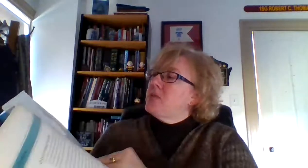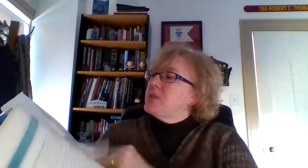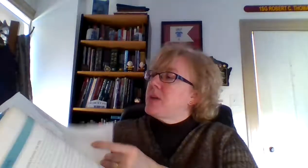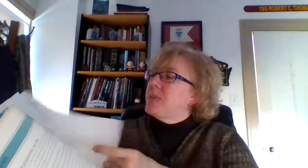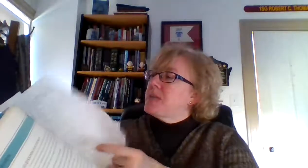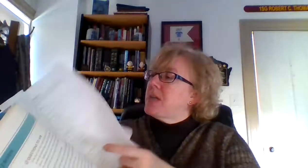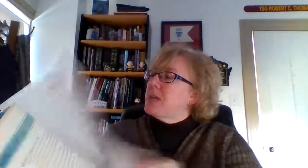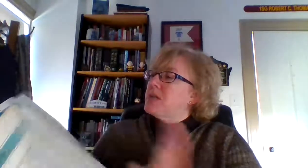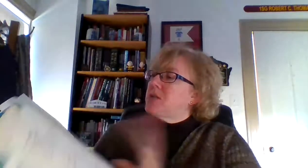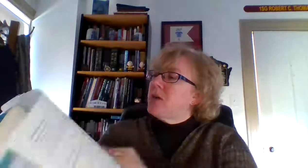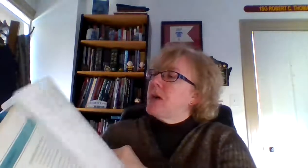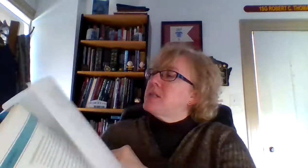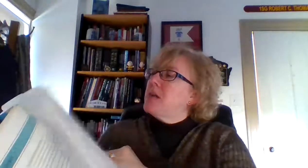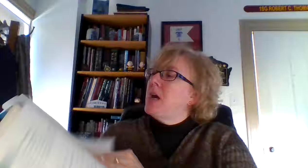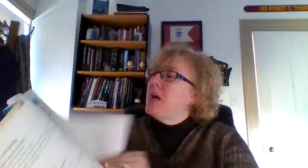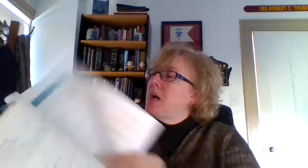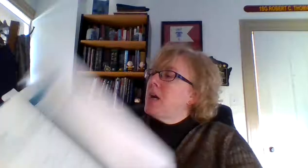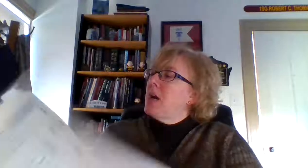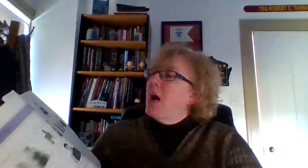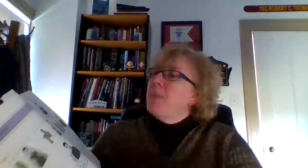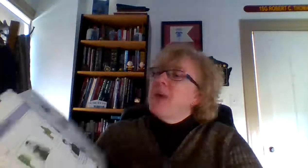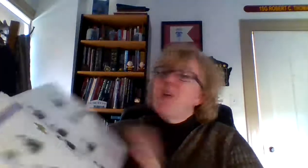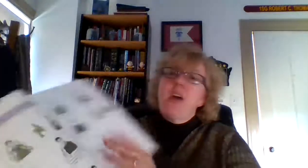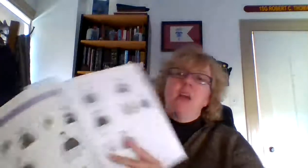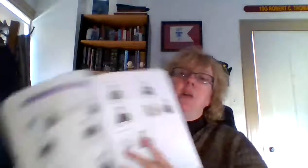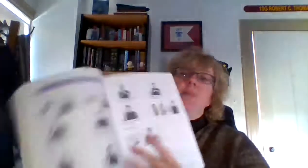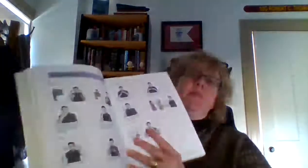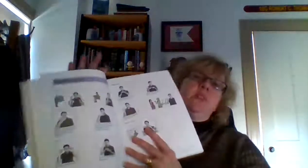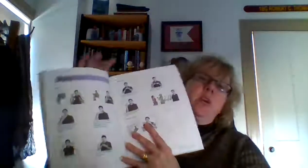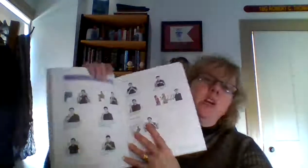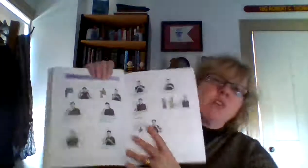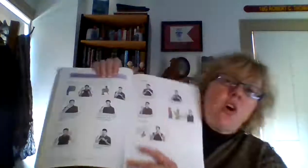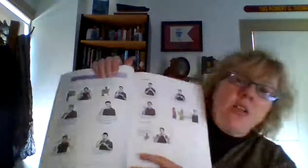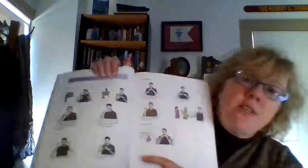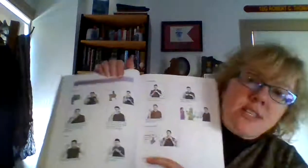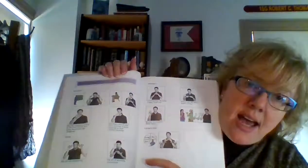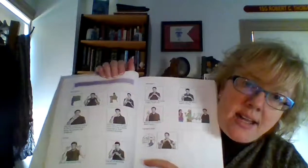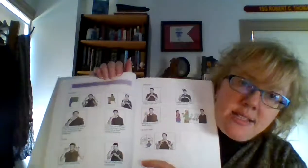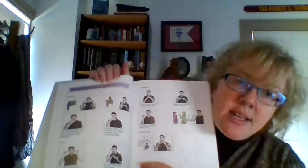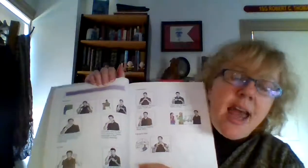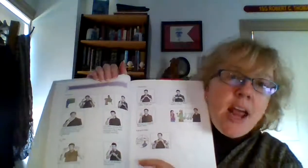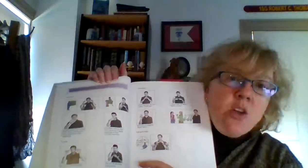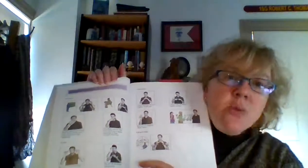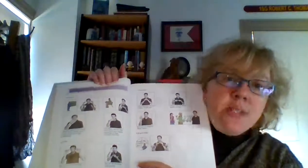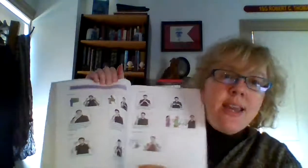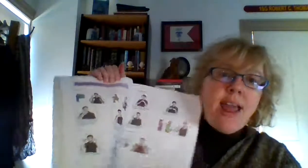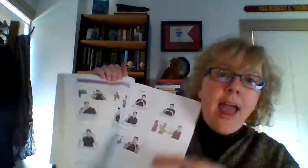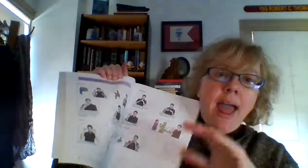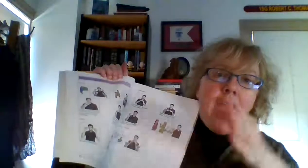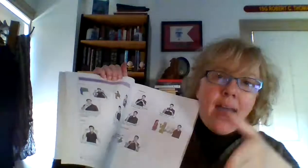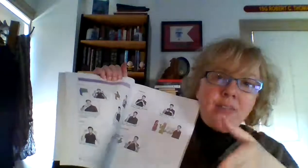Just give me a sec. Sorry, guys. Here they all are. So here's all of the signs, and you will see after